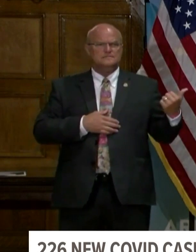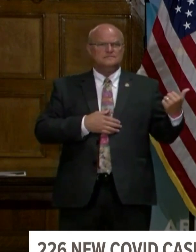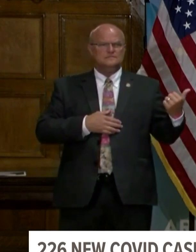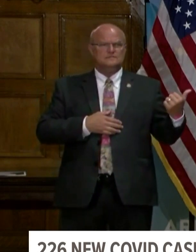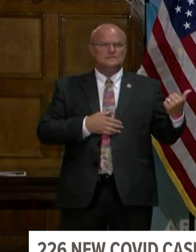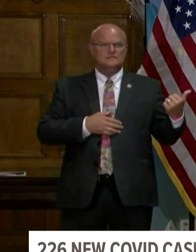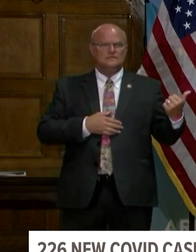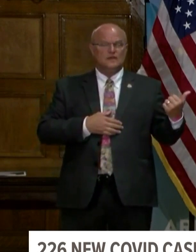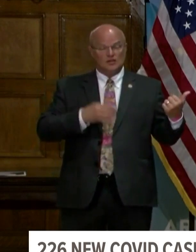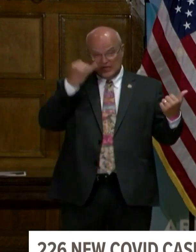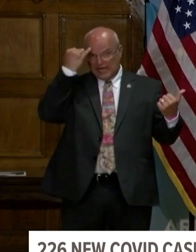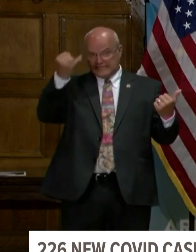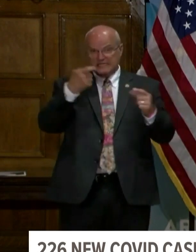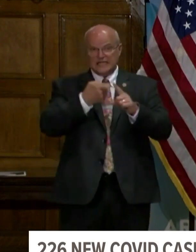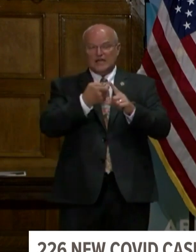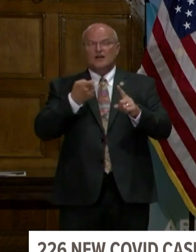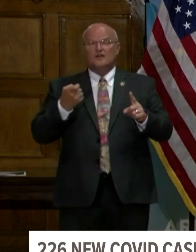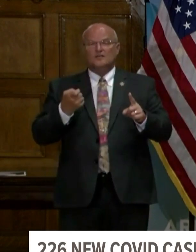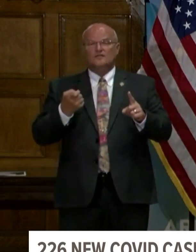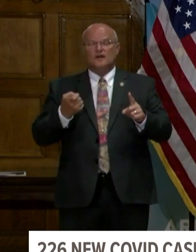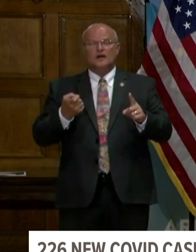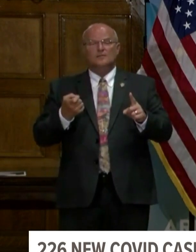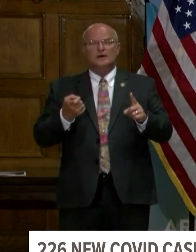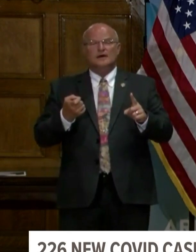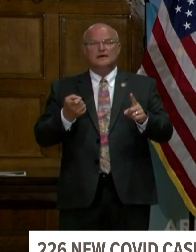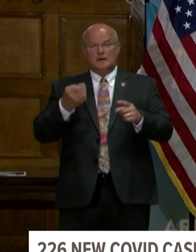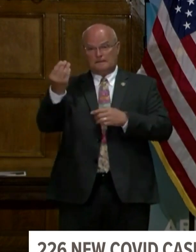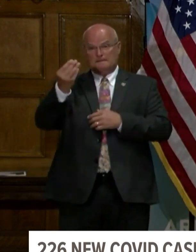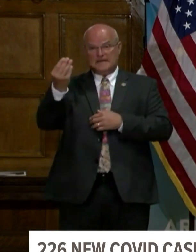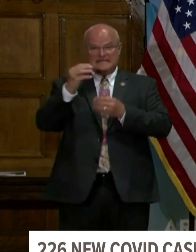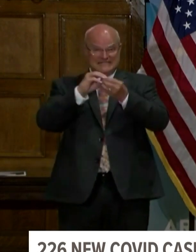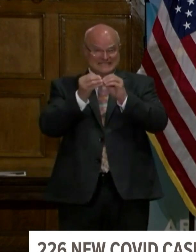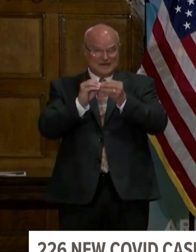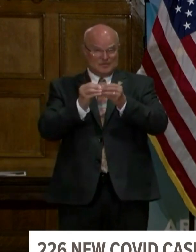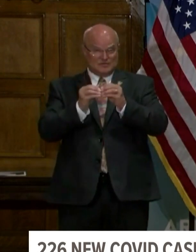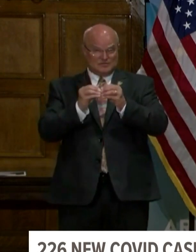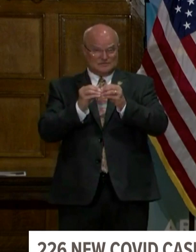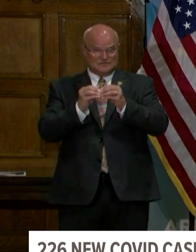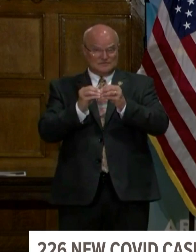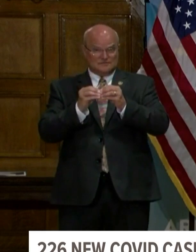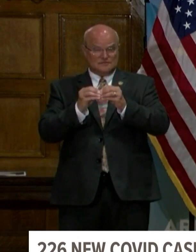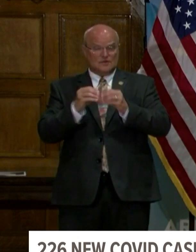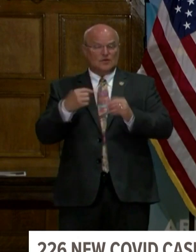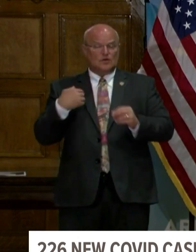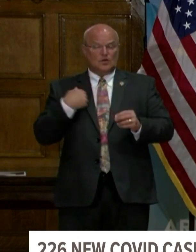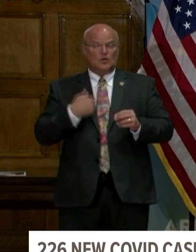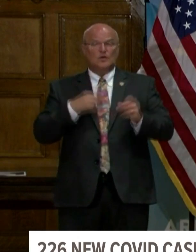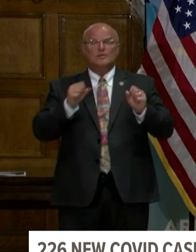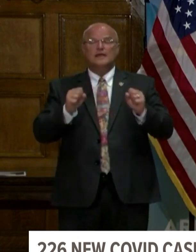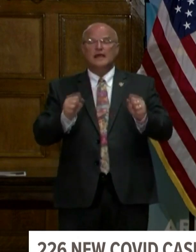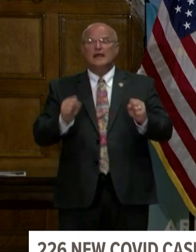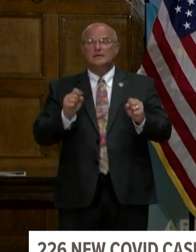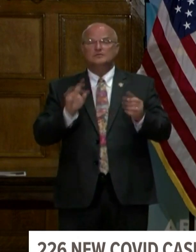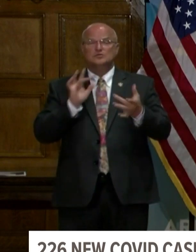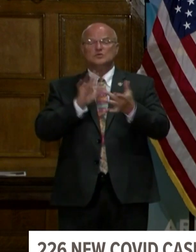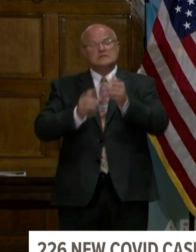Well, you can get an idea from Monday's numbers. been able to reach most of